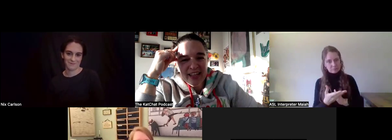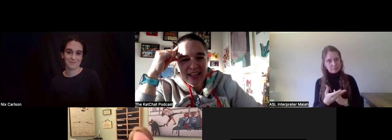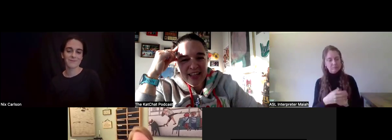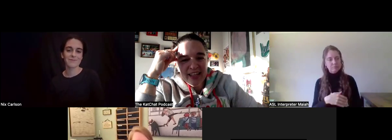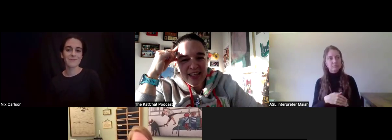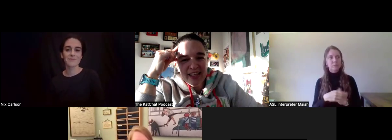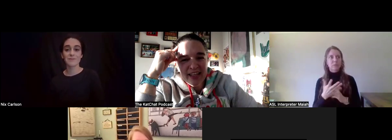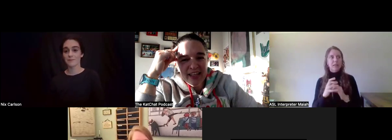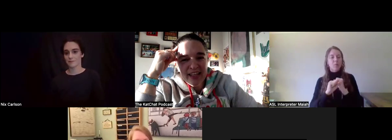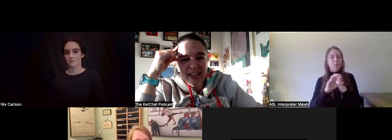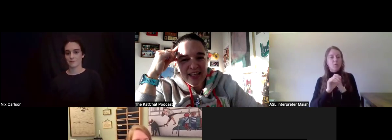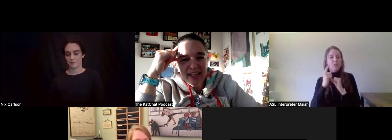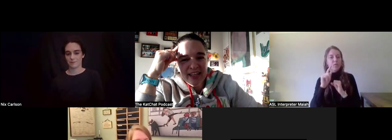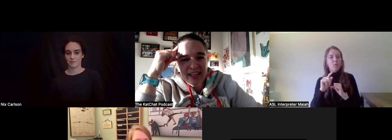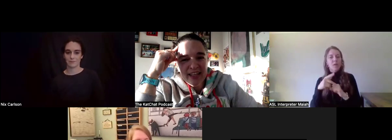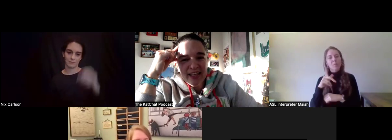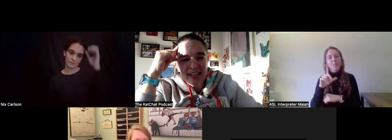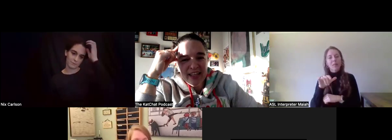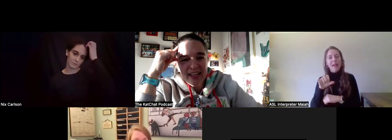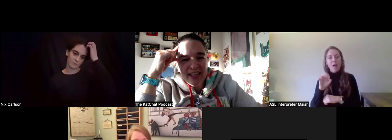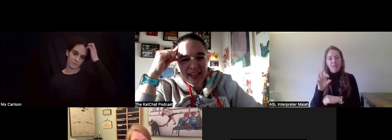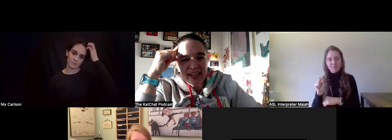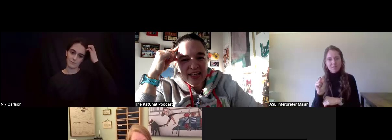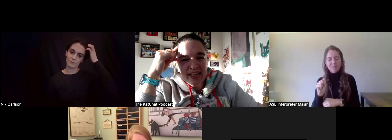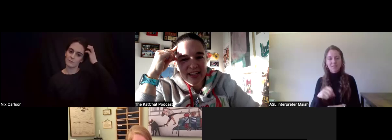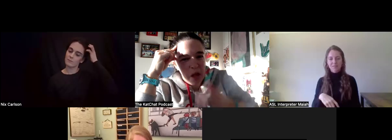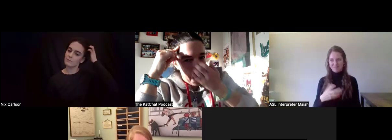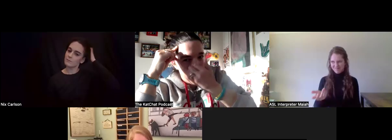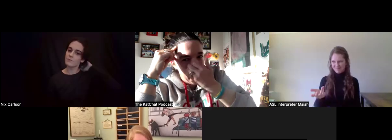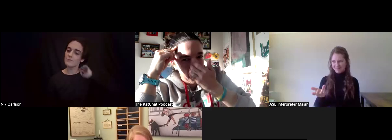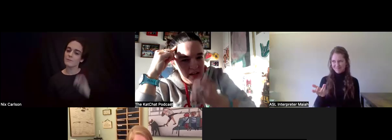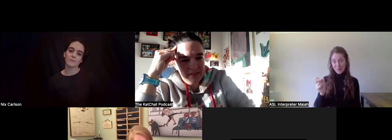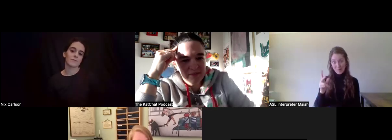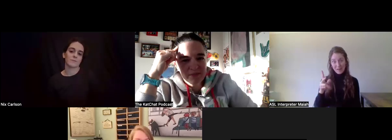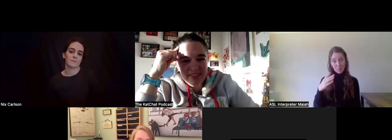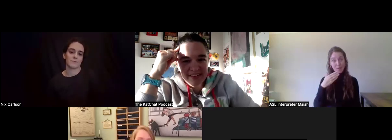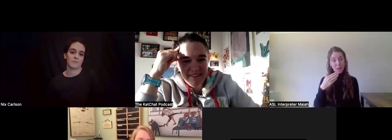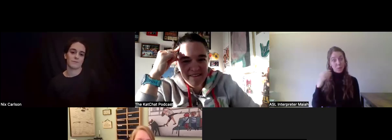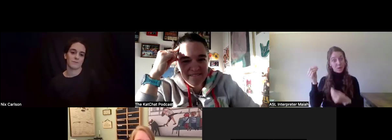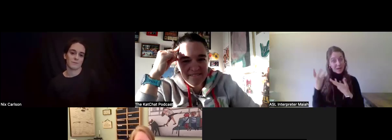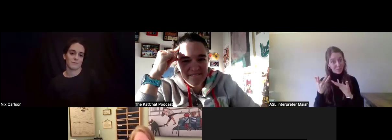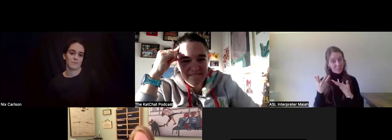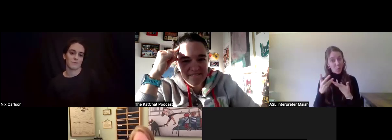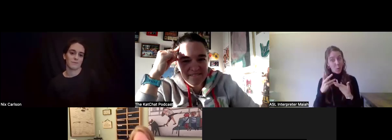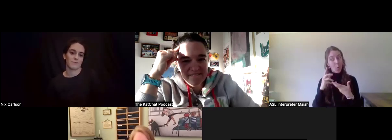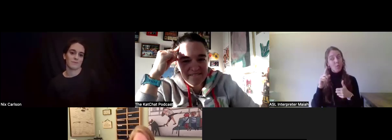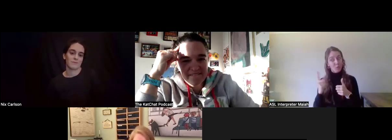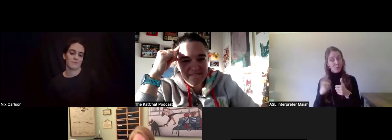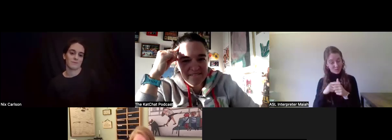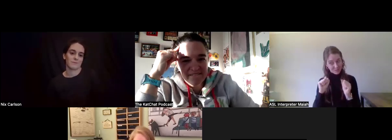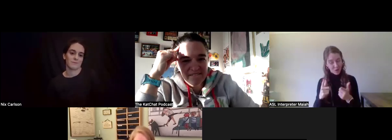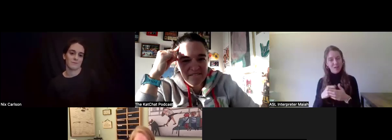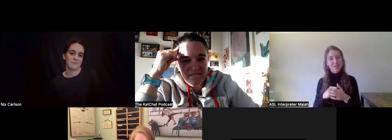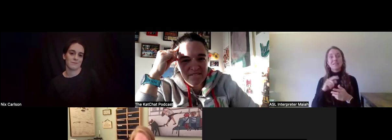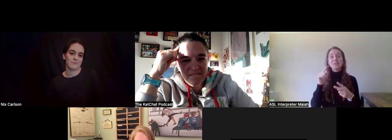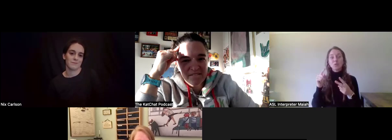for the playoffs. And I said, well, thank you for telling me, number one. But number two, oh my gosh,